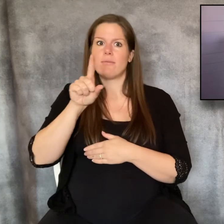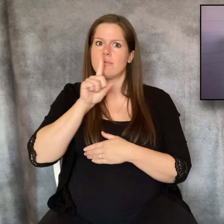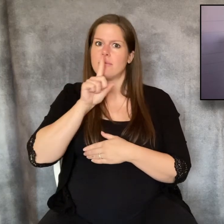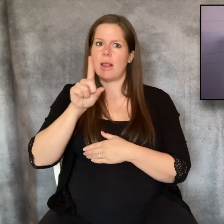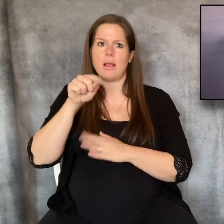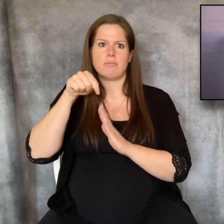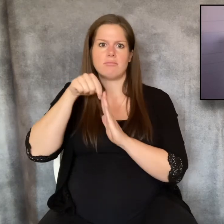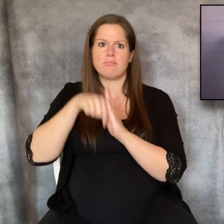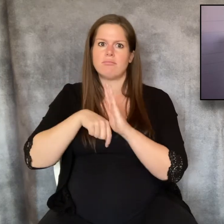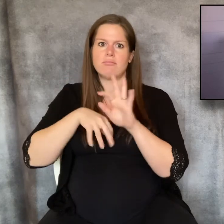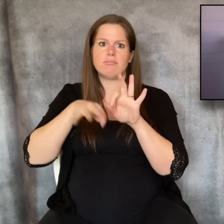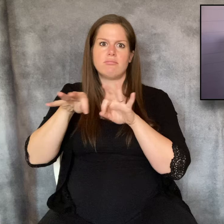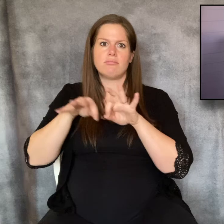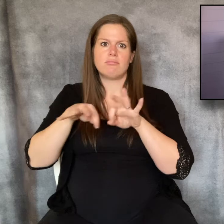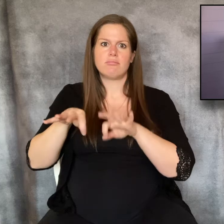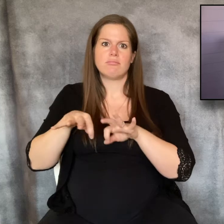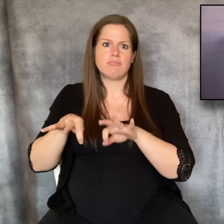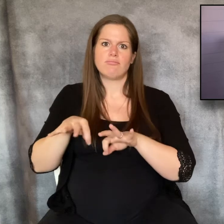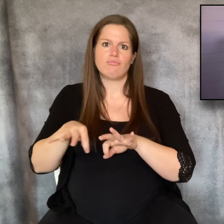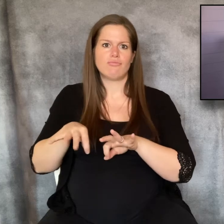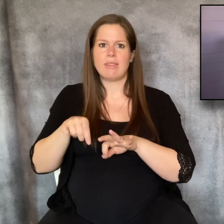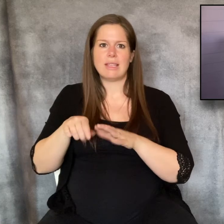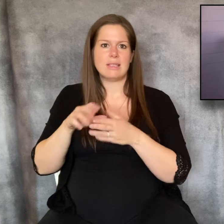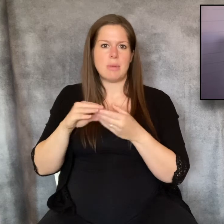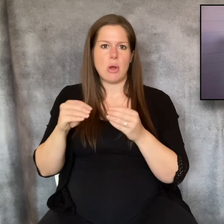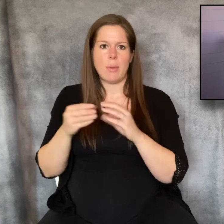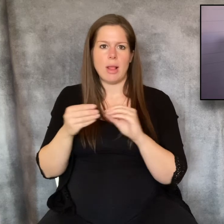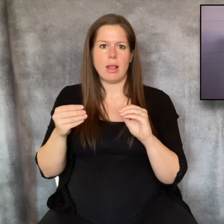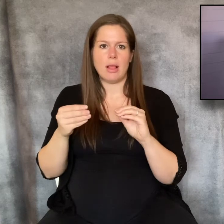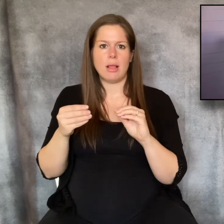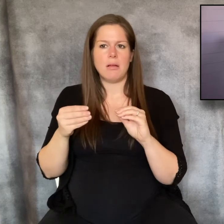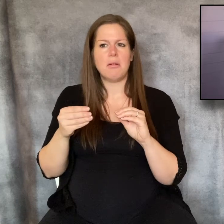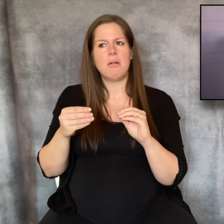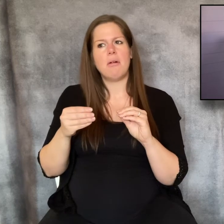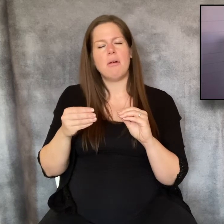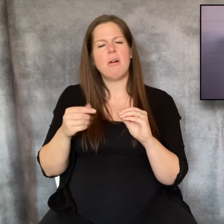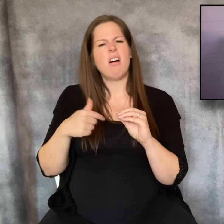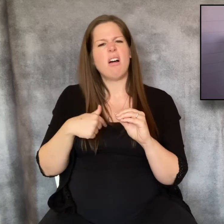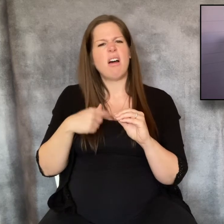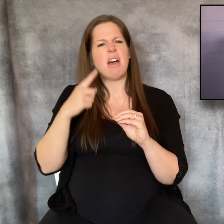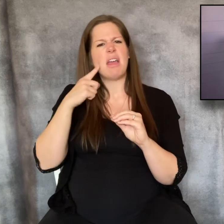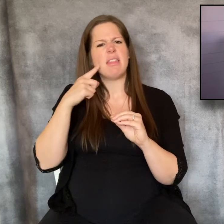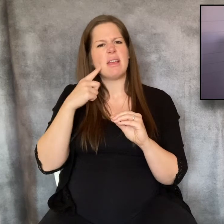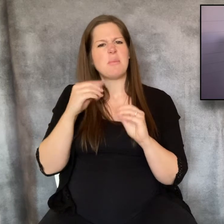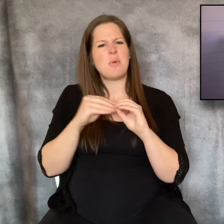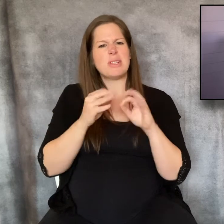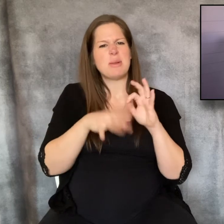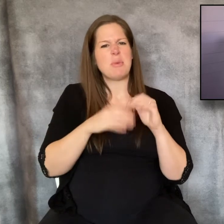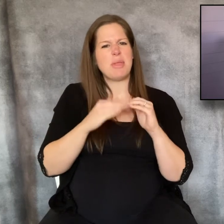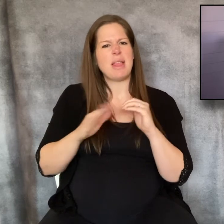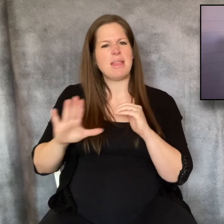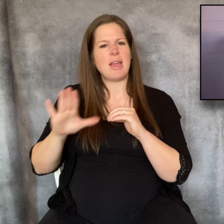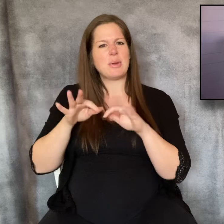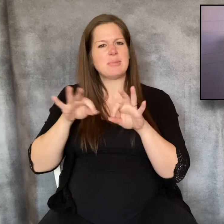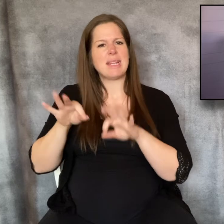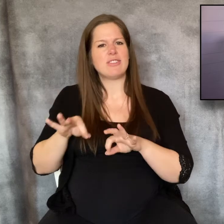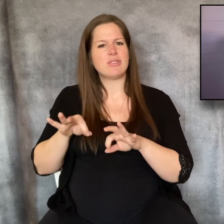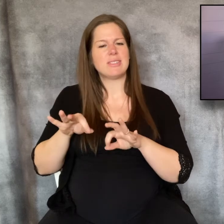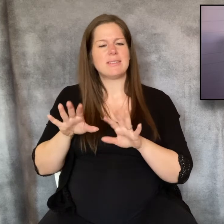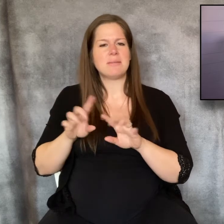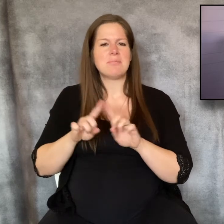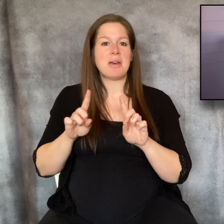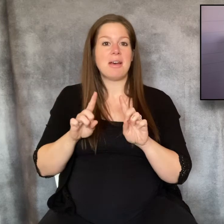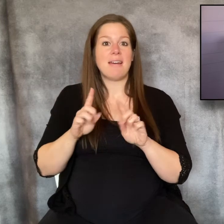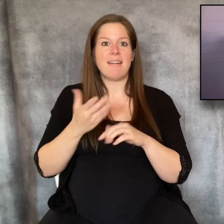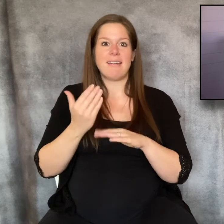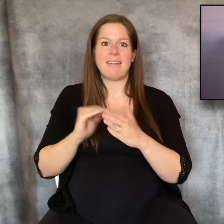dice and slice this parable up and assign meanings that I personally don't think are there. But because